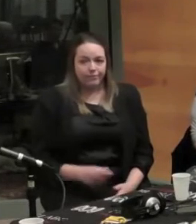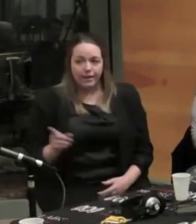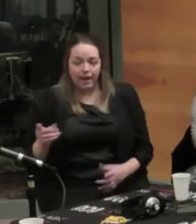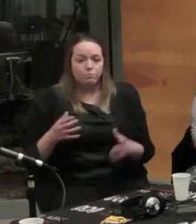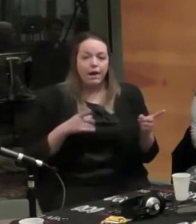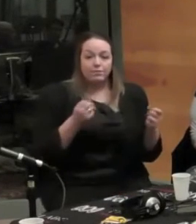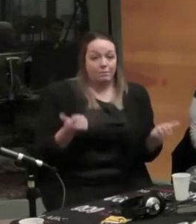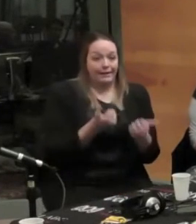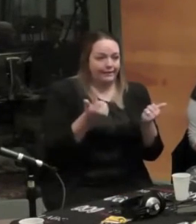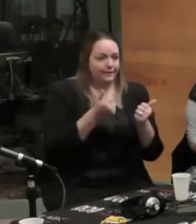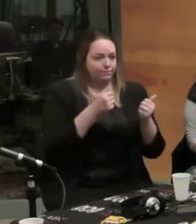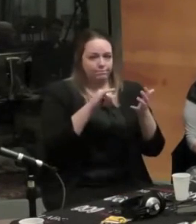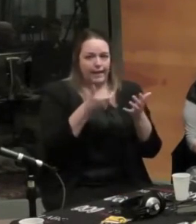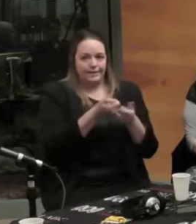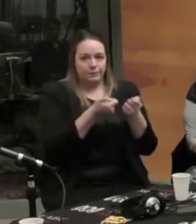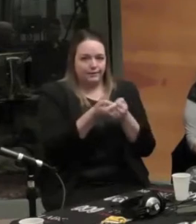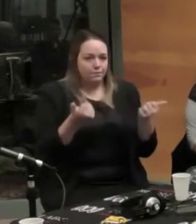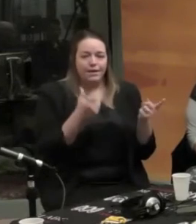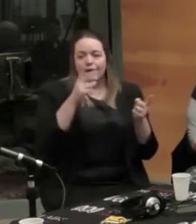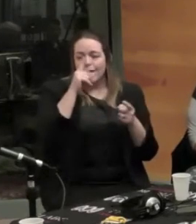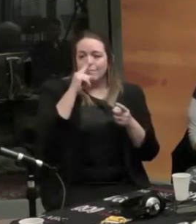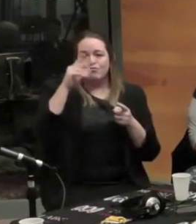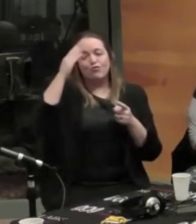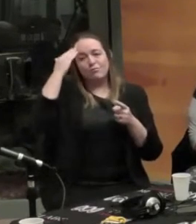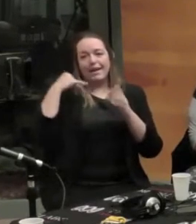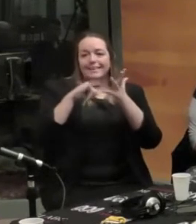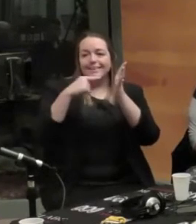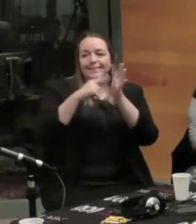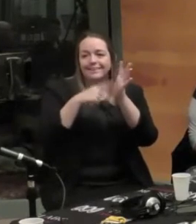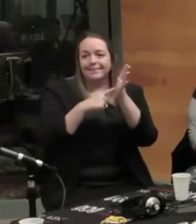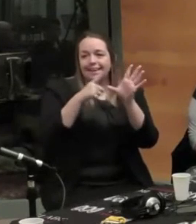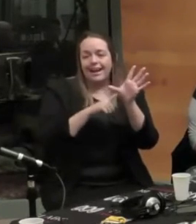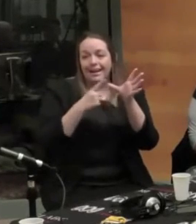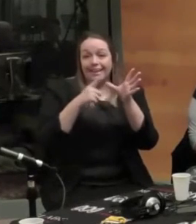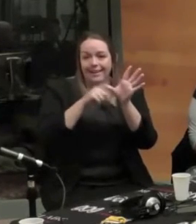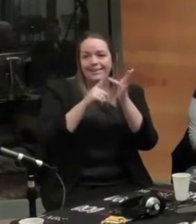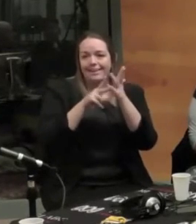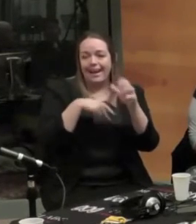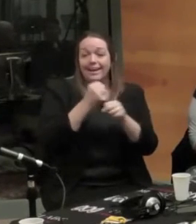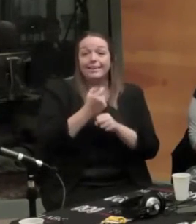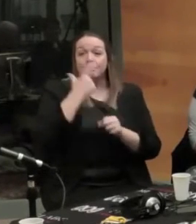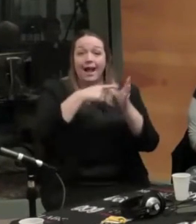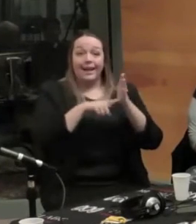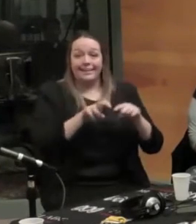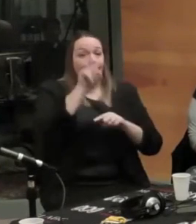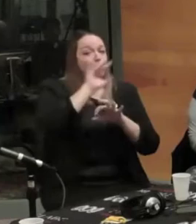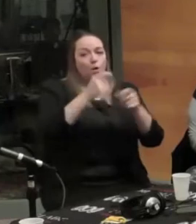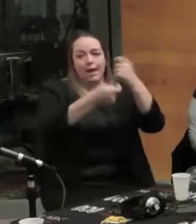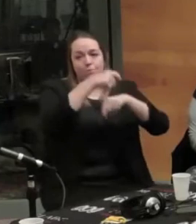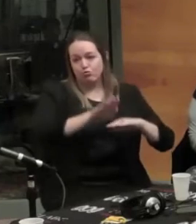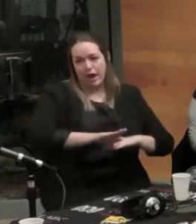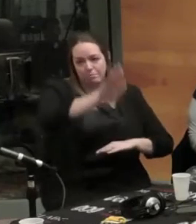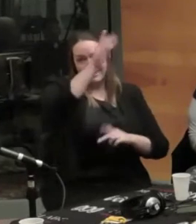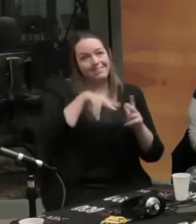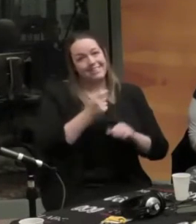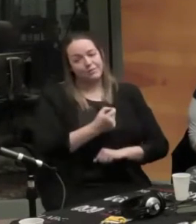many text messages. We're reminded of Stella Young, smiling at a set of stairs won't turn them into a ramp. Correct. And Stella, thank